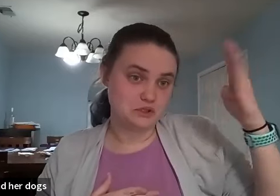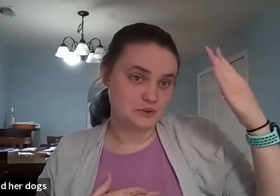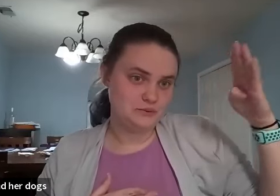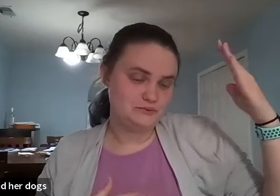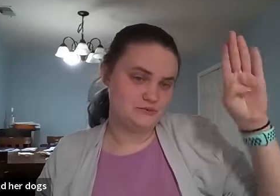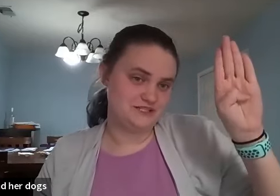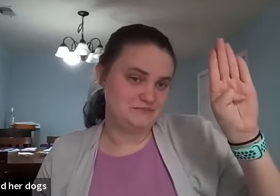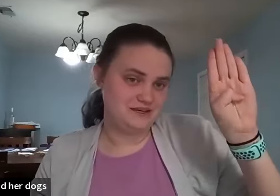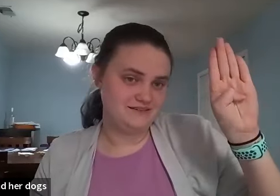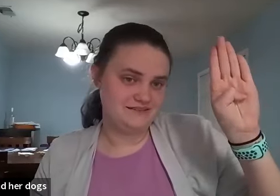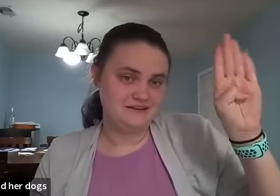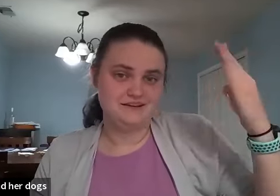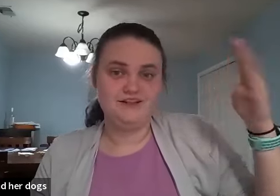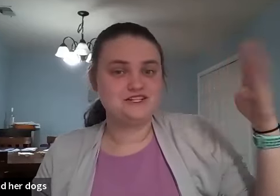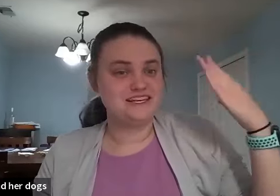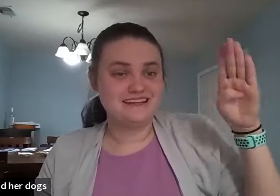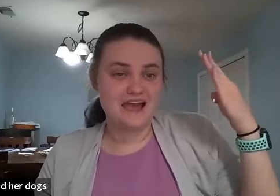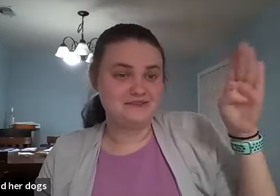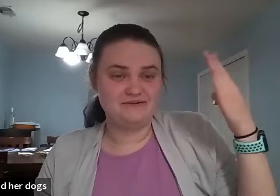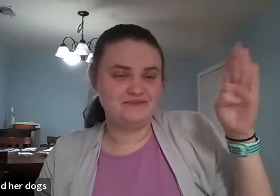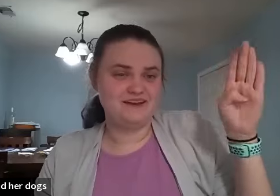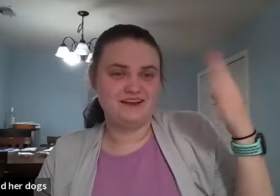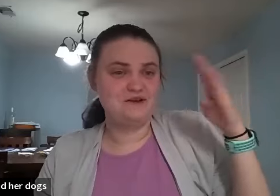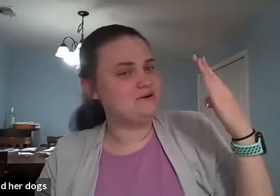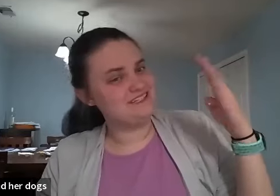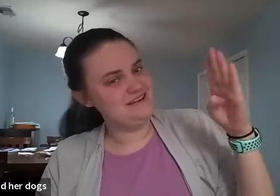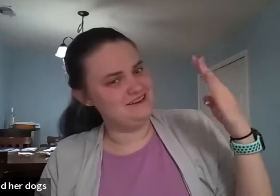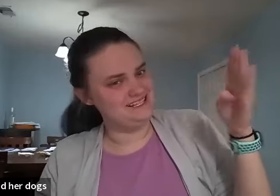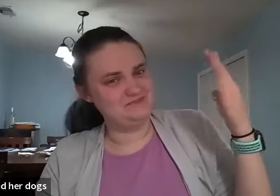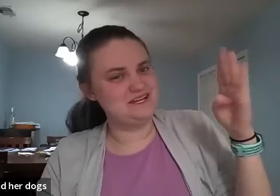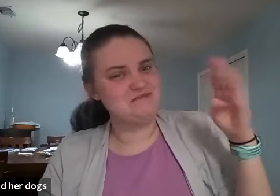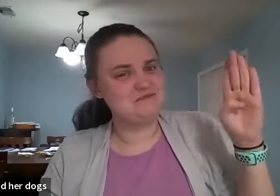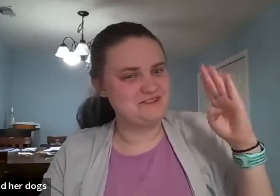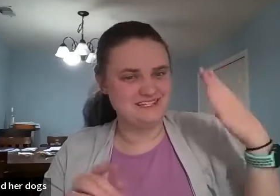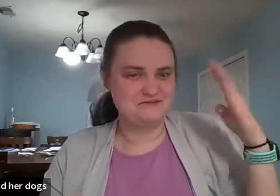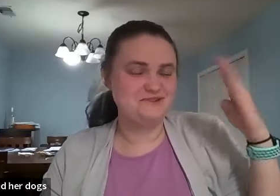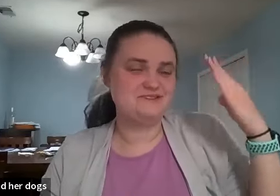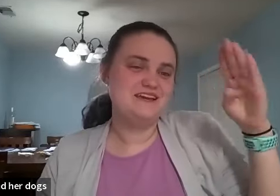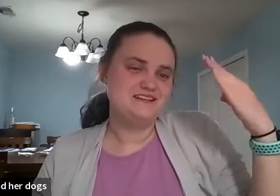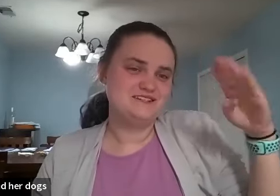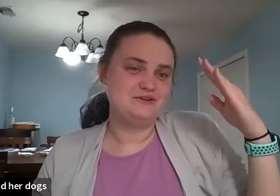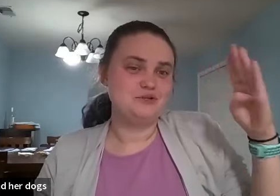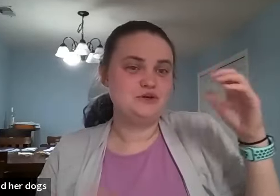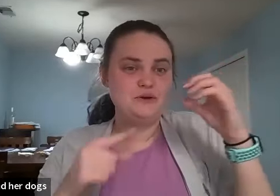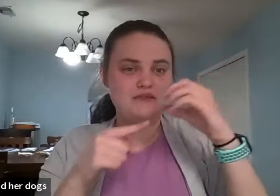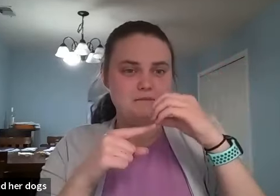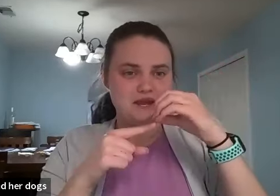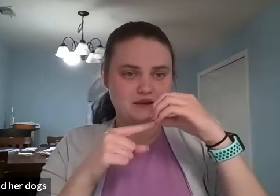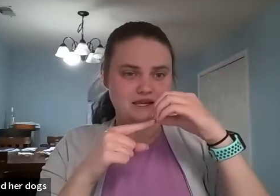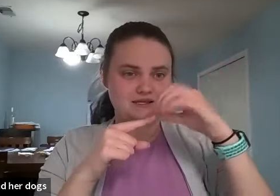blue, which is a B. Y'all are just getting to have the color words anyways, just picking them up from all these different fruits. So you do blue and then berry. It's